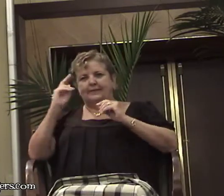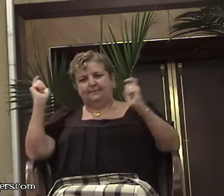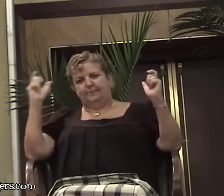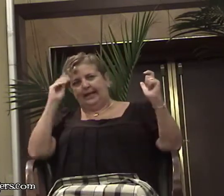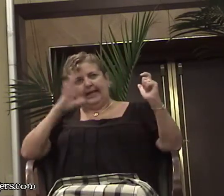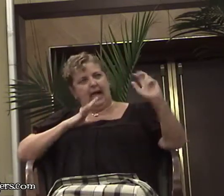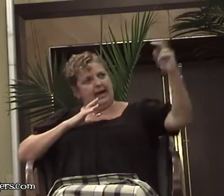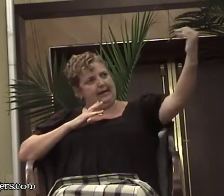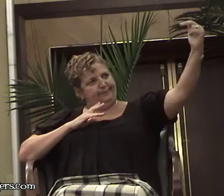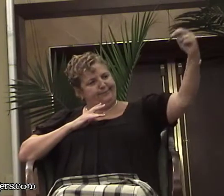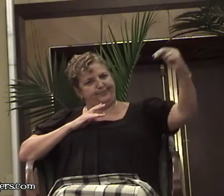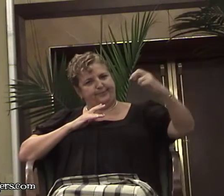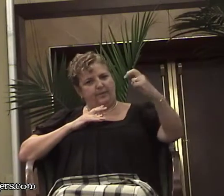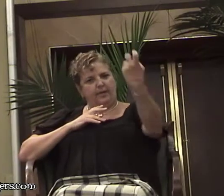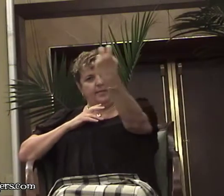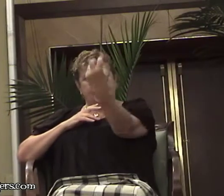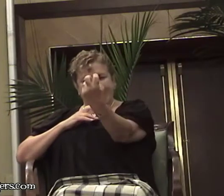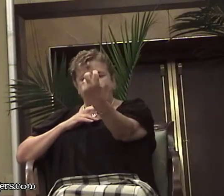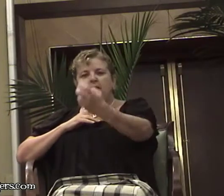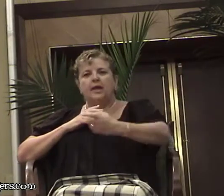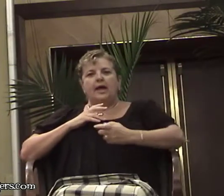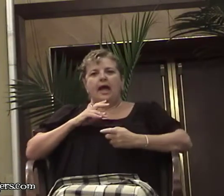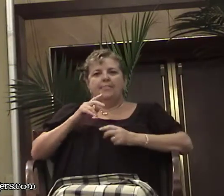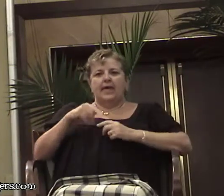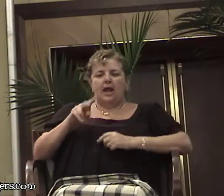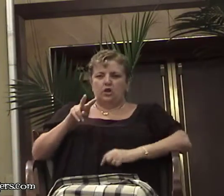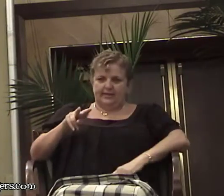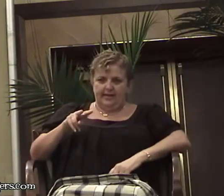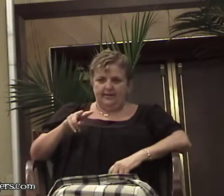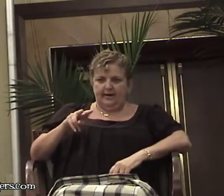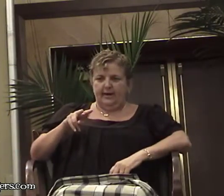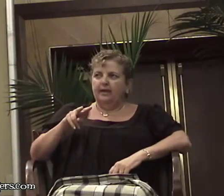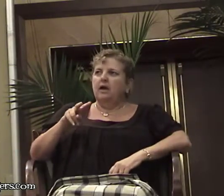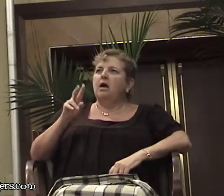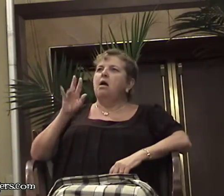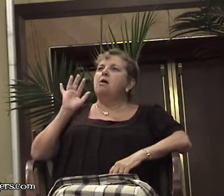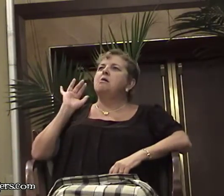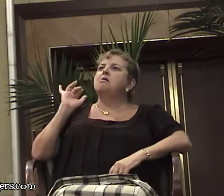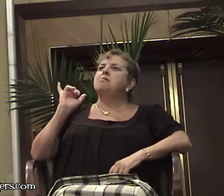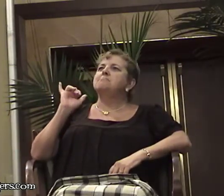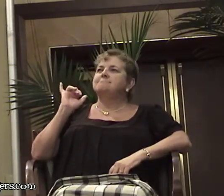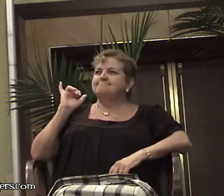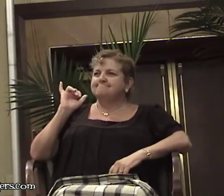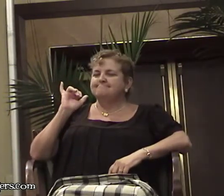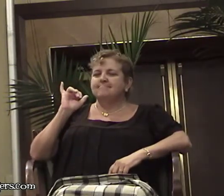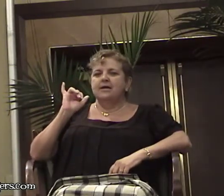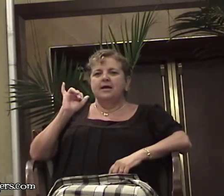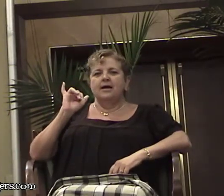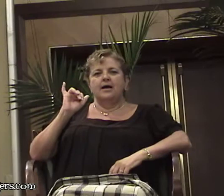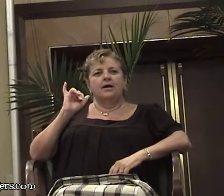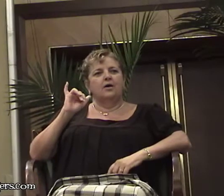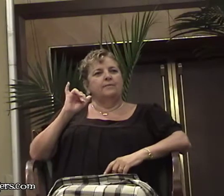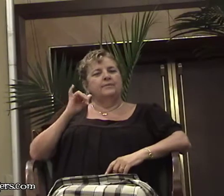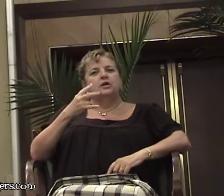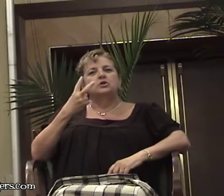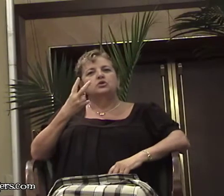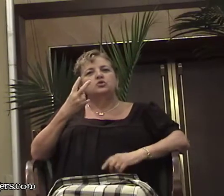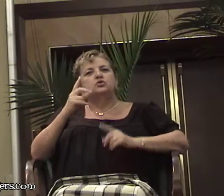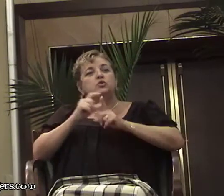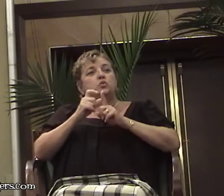alcoholic. Then he nodded, then he recognized me. See, I was told that making amends is much more than saying I'm sorry, because for me, they're 2 words that don't mean squat. I was told making